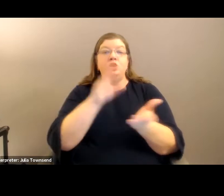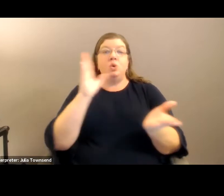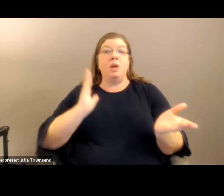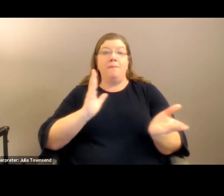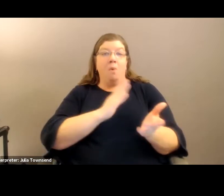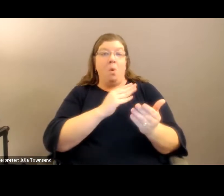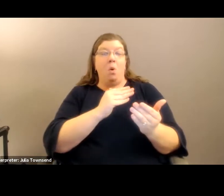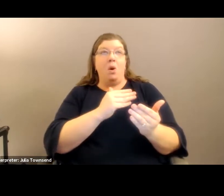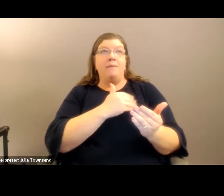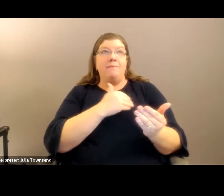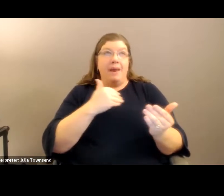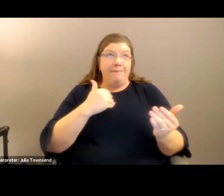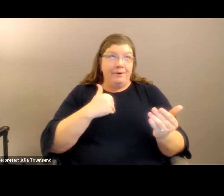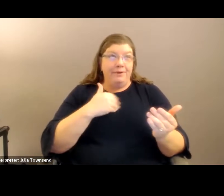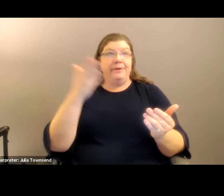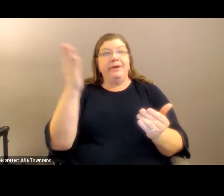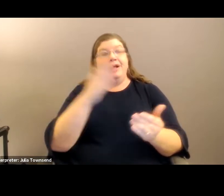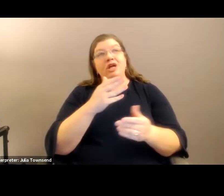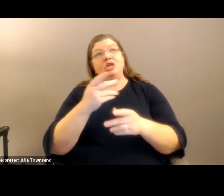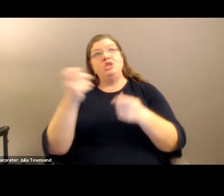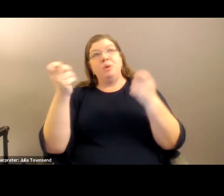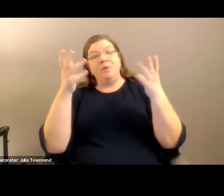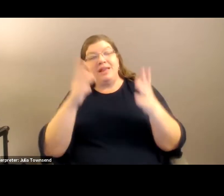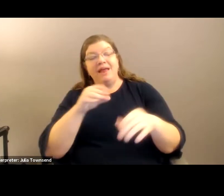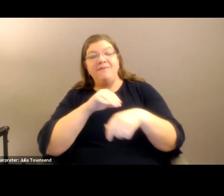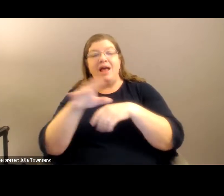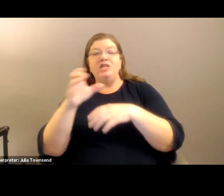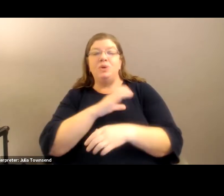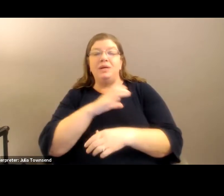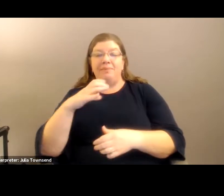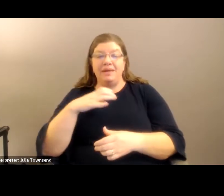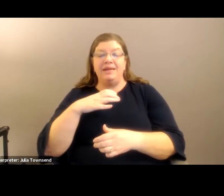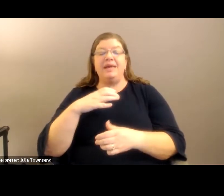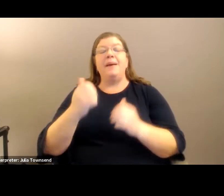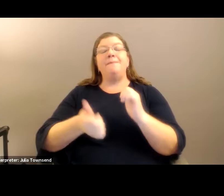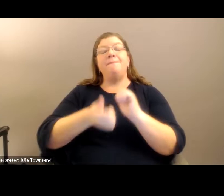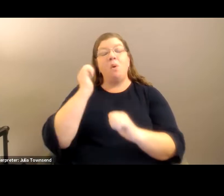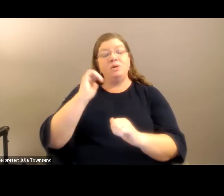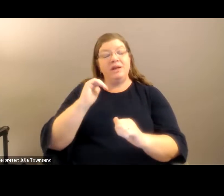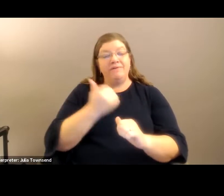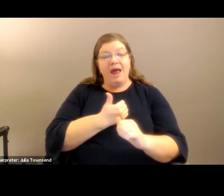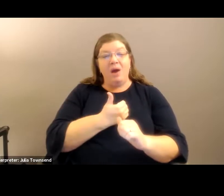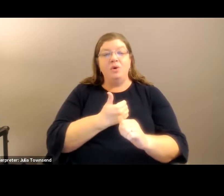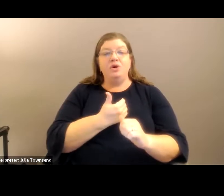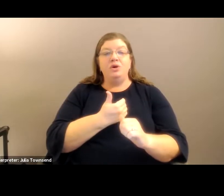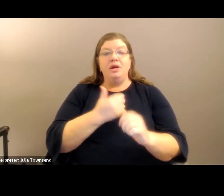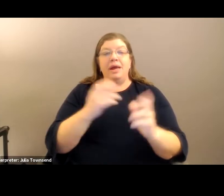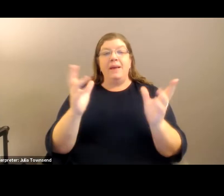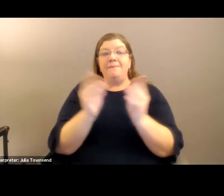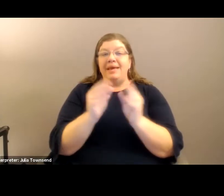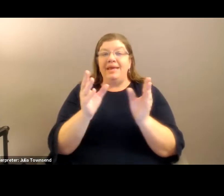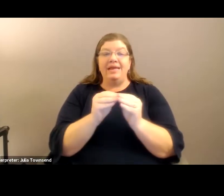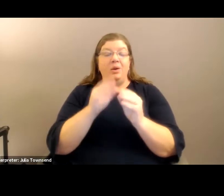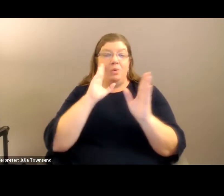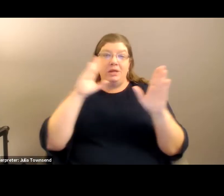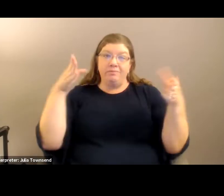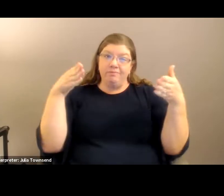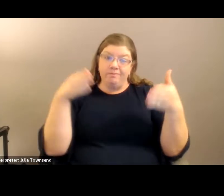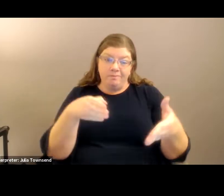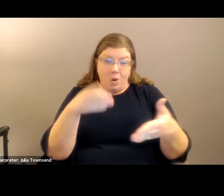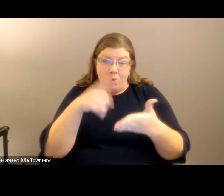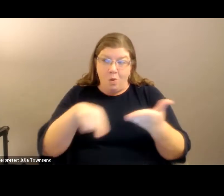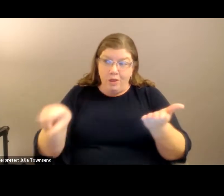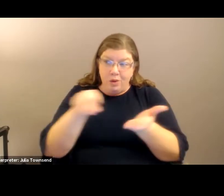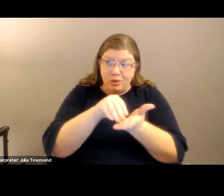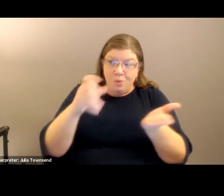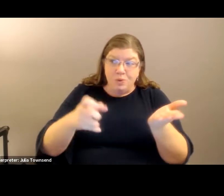member / superintendent advisory committee, and most of our meeting was dedicated to what these students